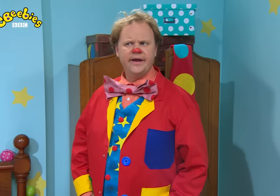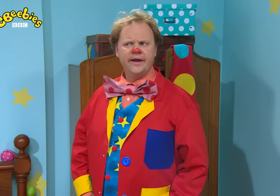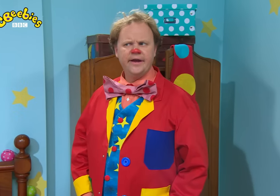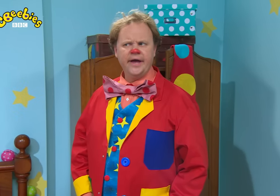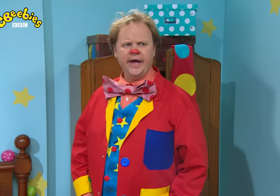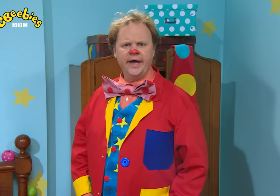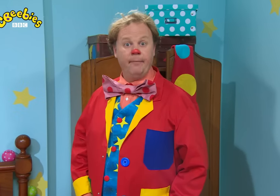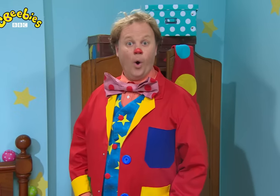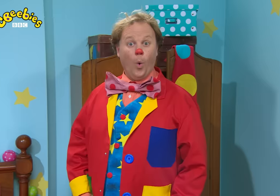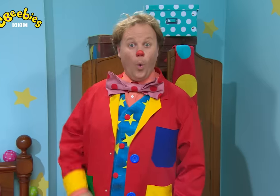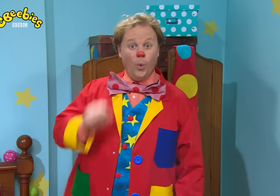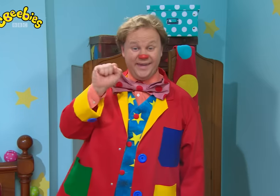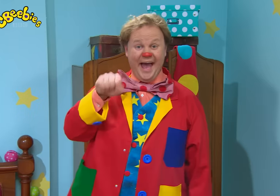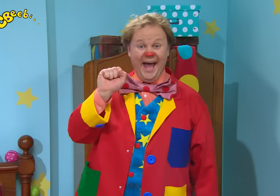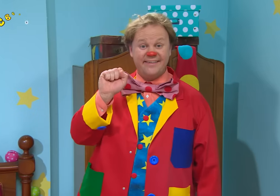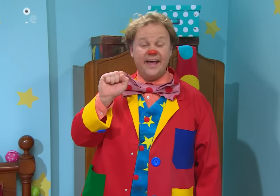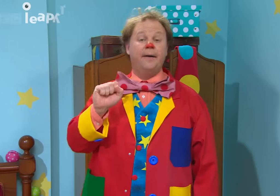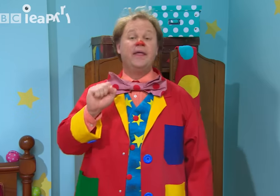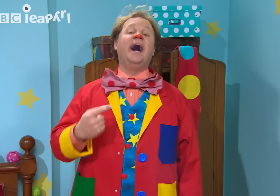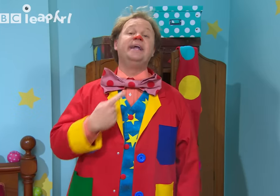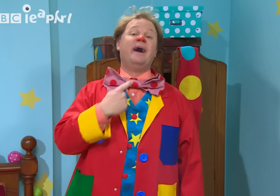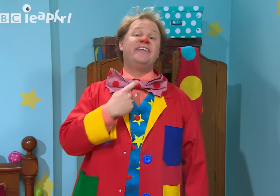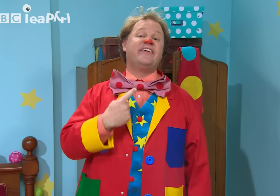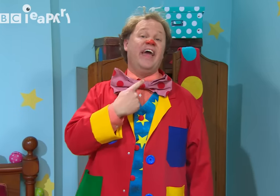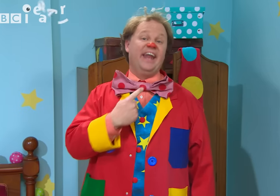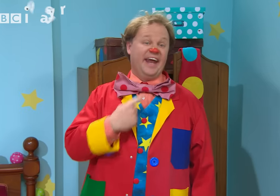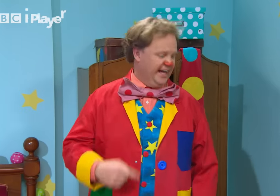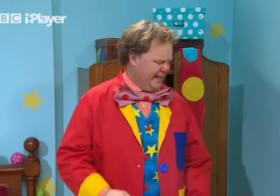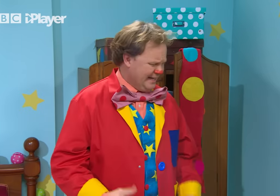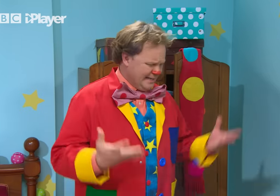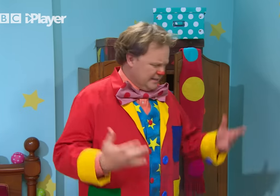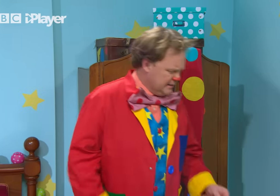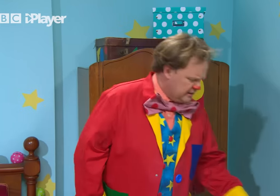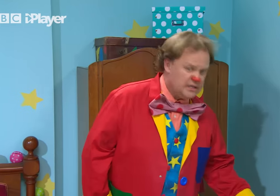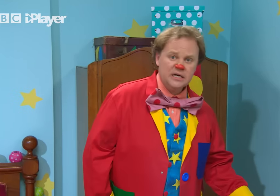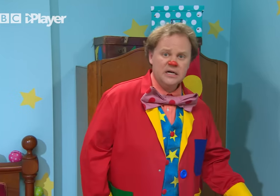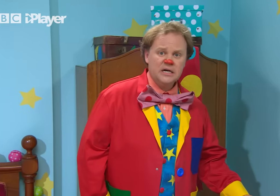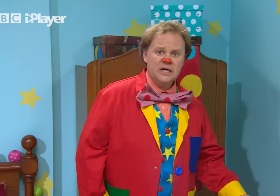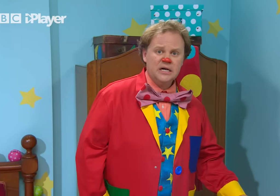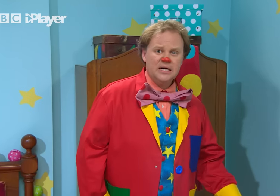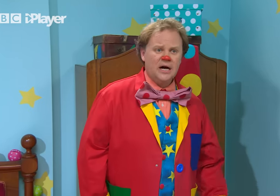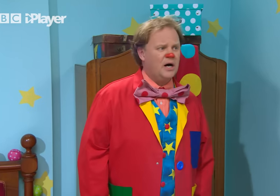Tumble? Yes. Under my chin! Have you lost your bow tie? Oh,